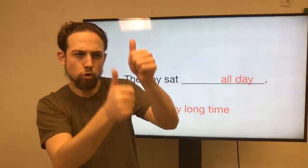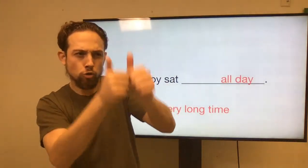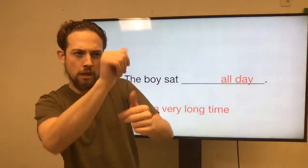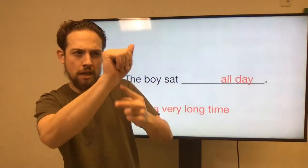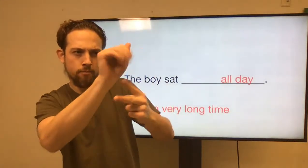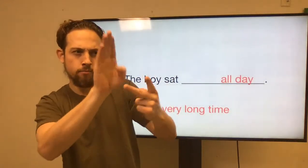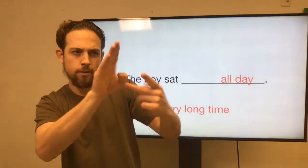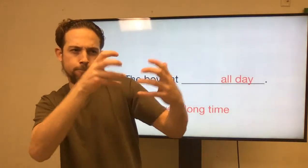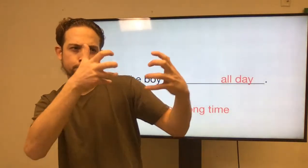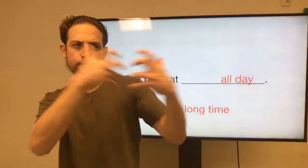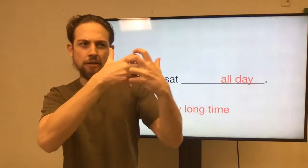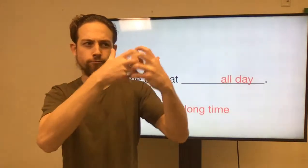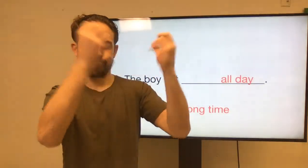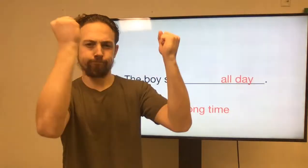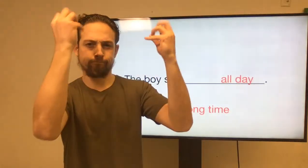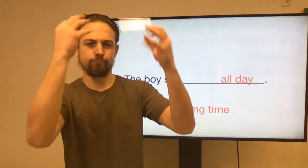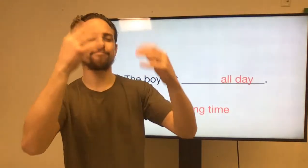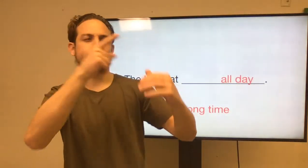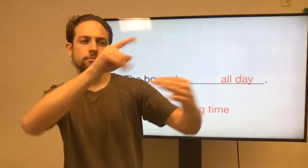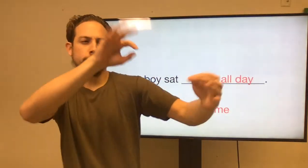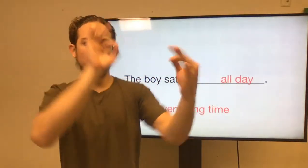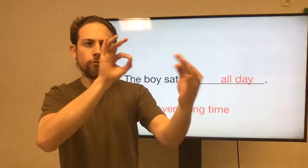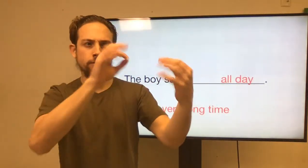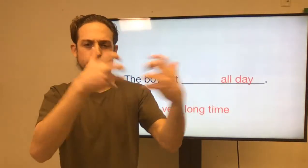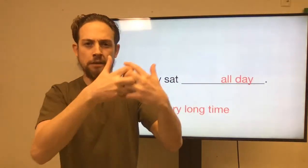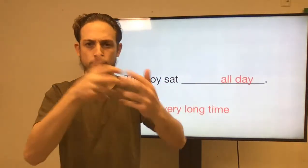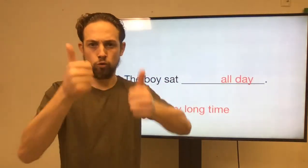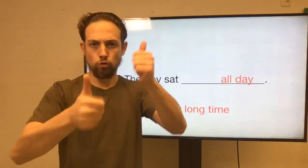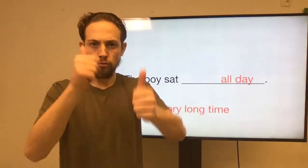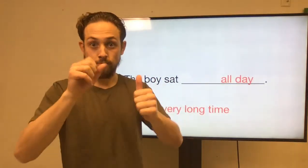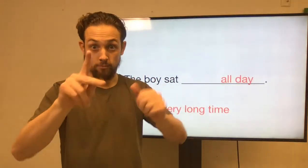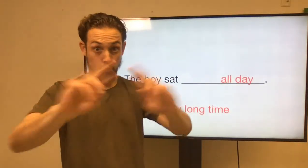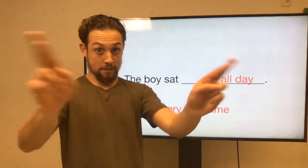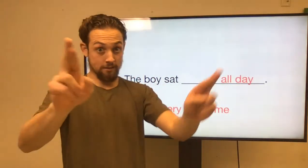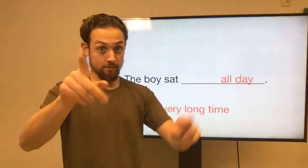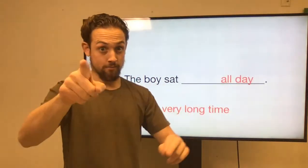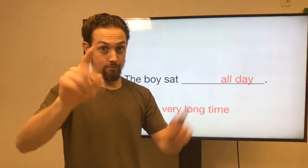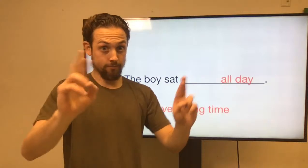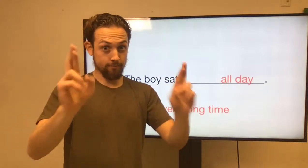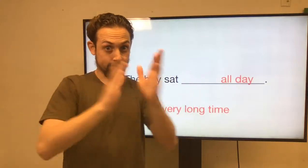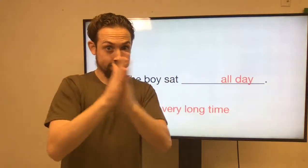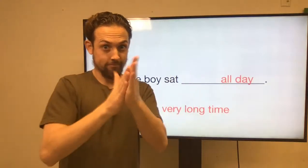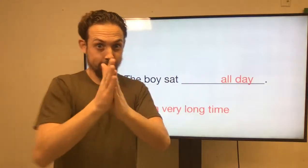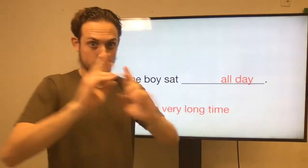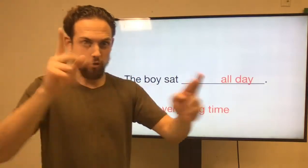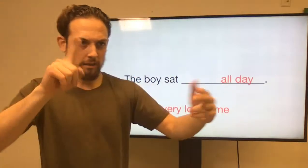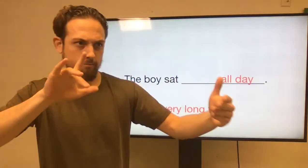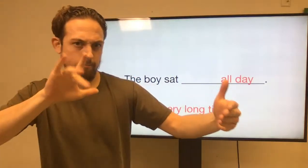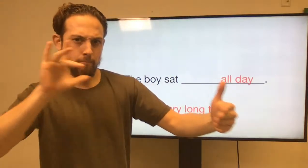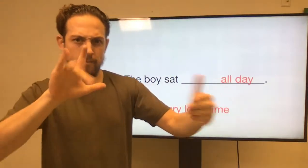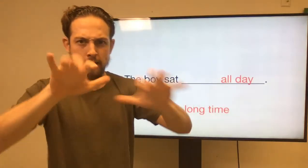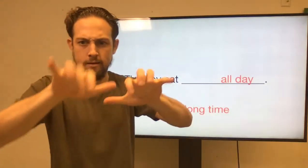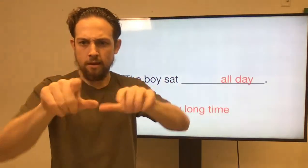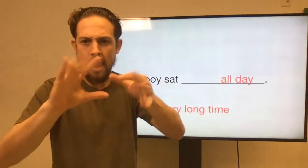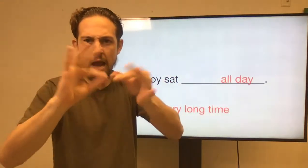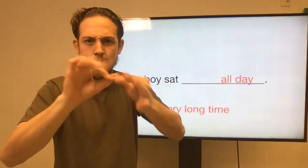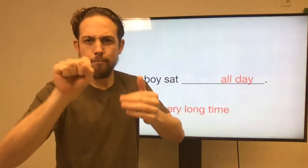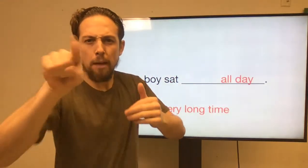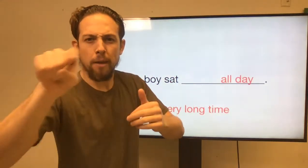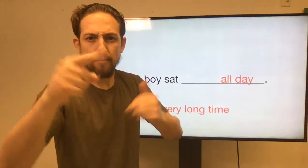and I'm going to give you two English sentences, and I want you to tell me which sentence matches the ASL video that you see. Are